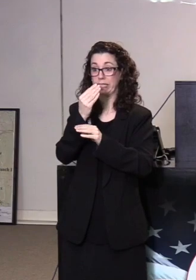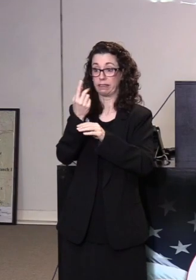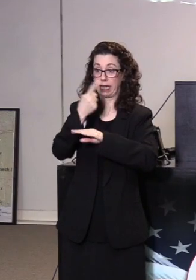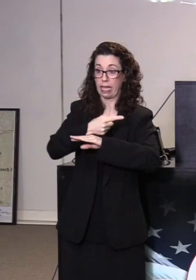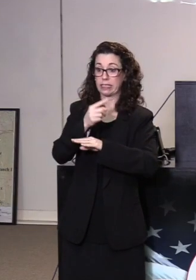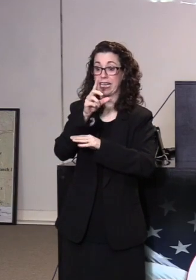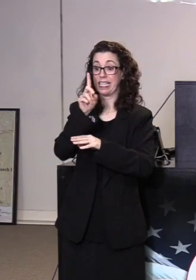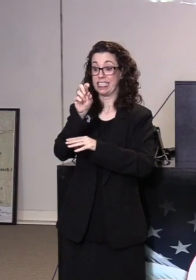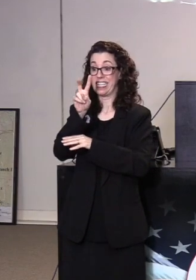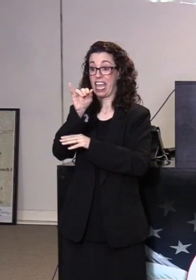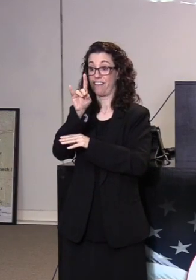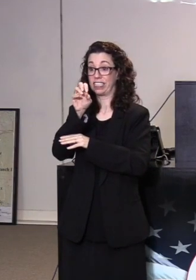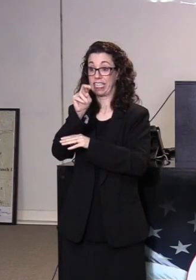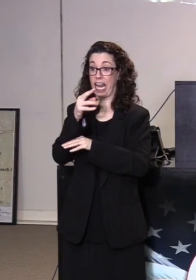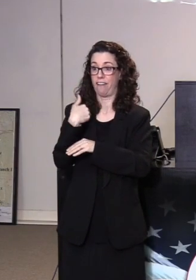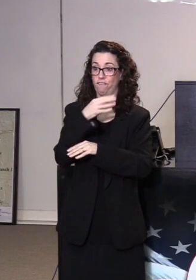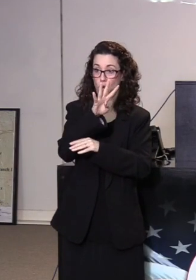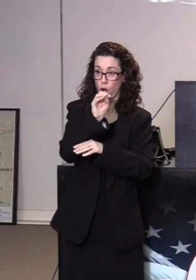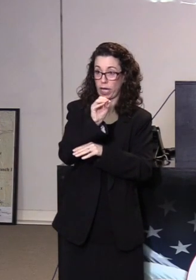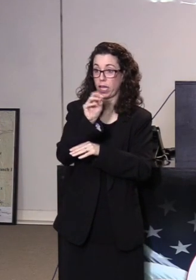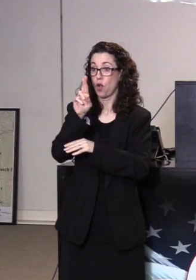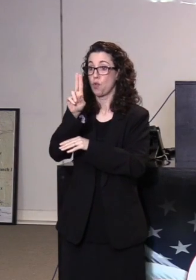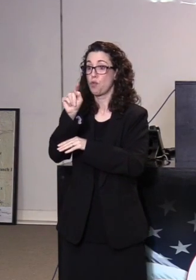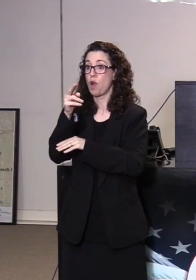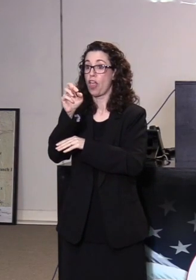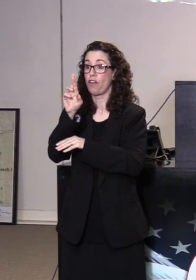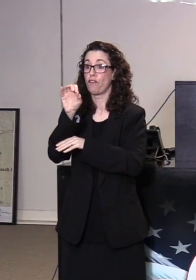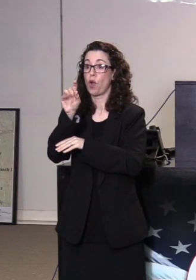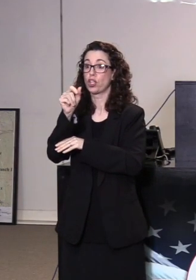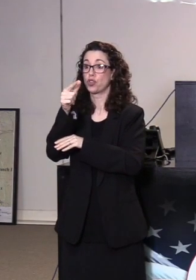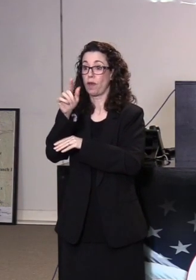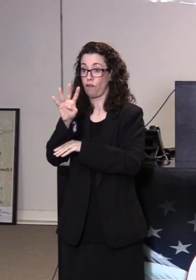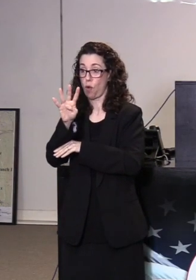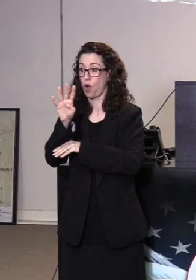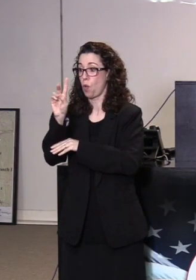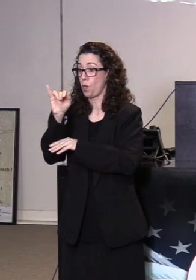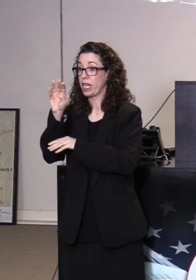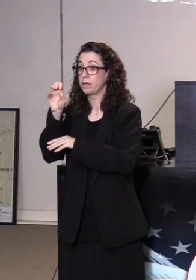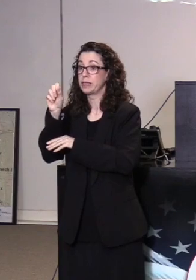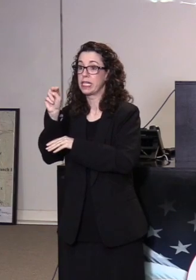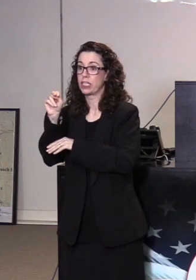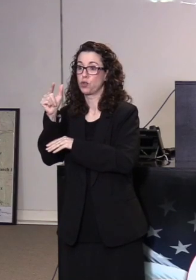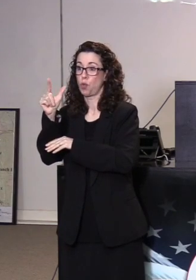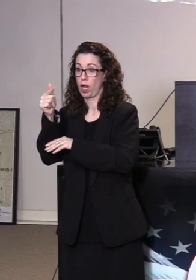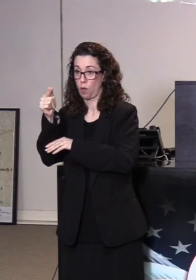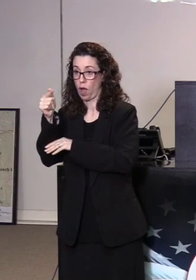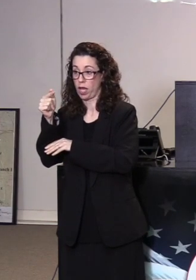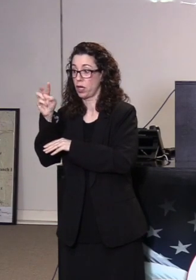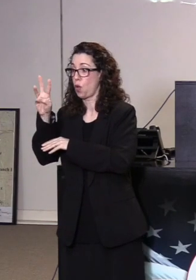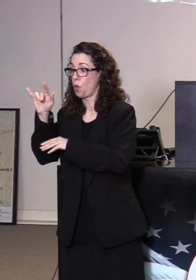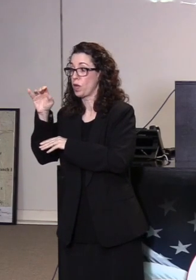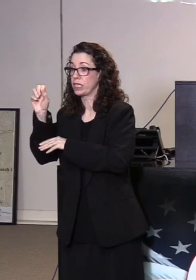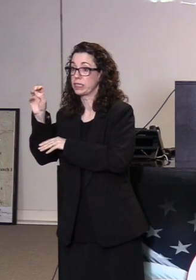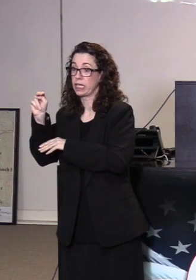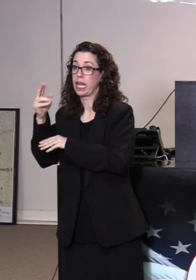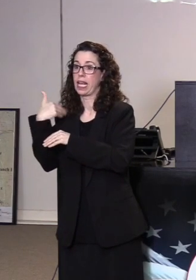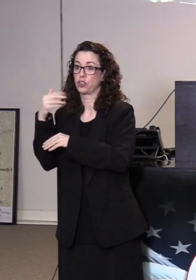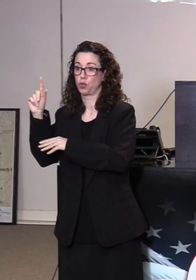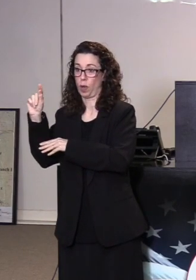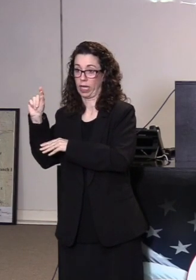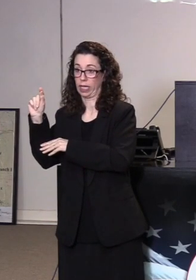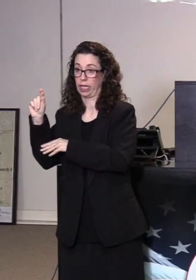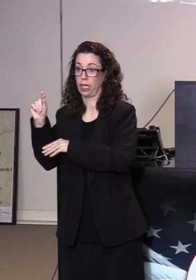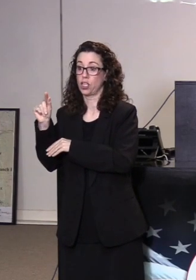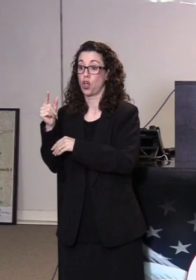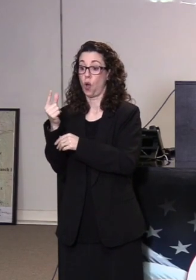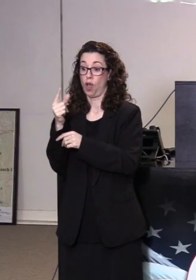40. Rutherford has 24. Williamson has 21. Wilson County has 20. So by the